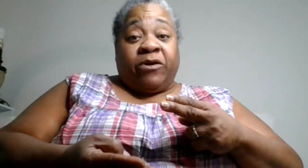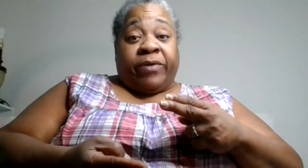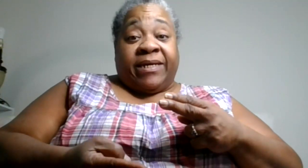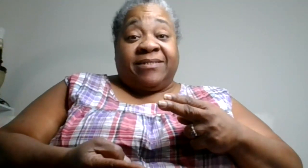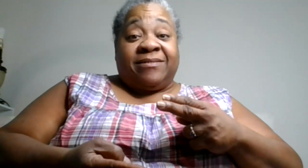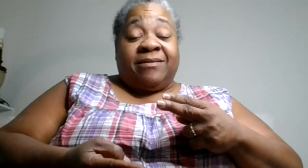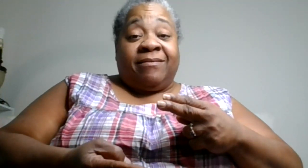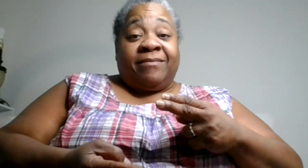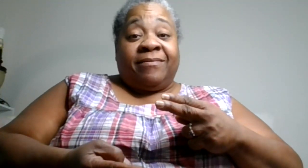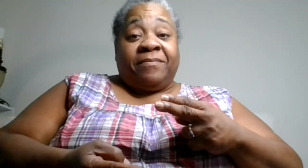decrease,